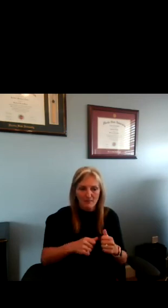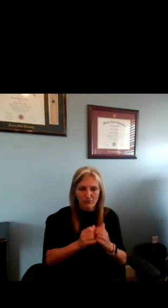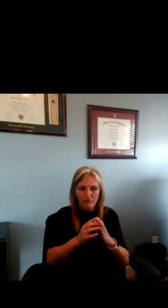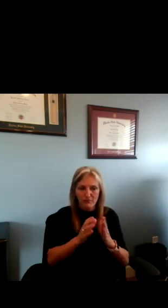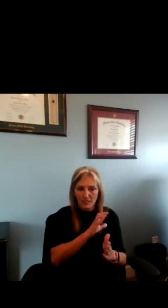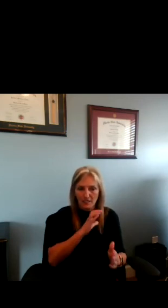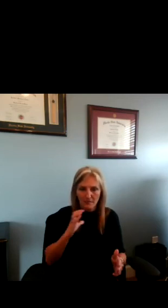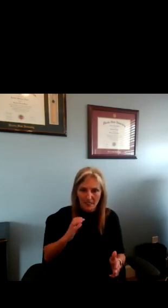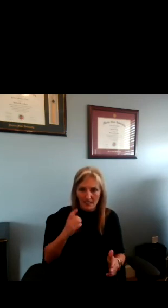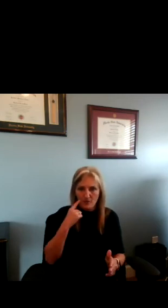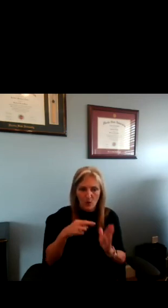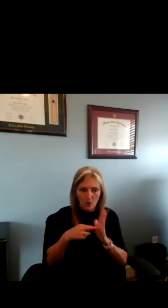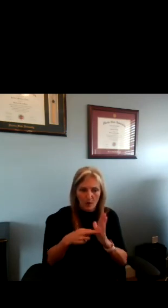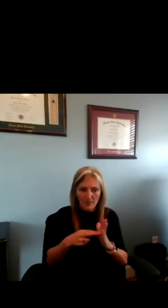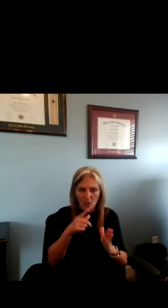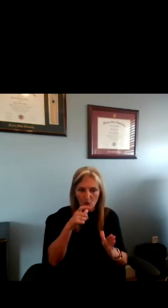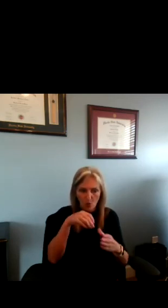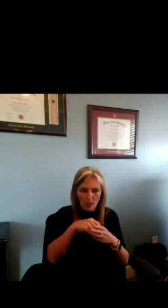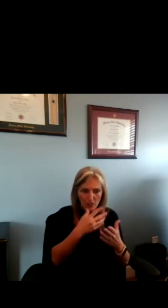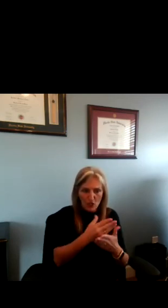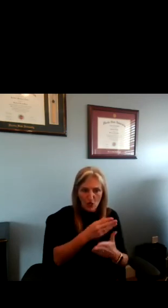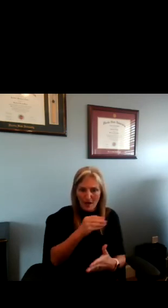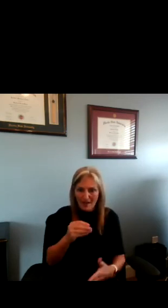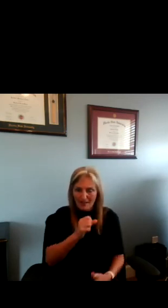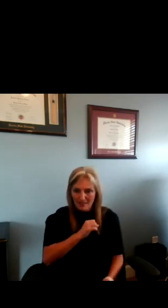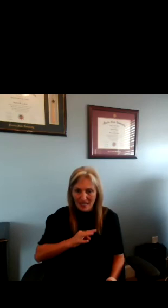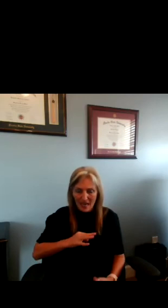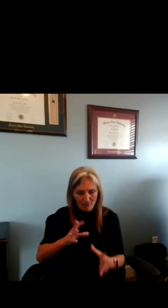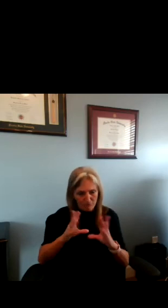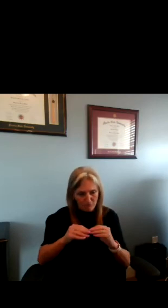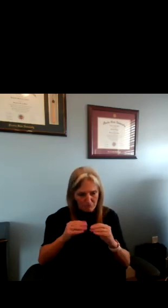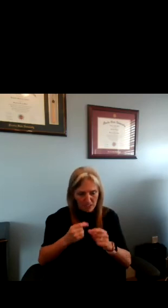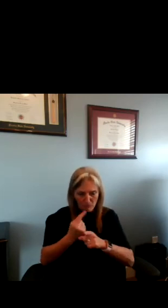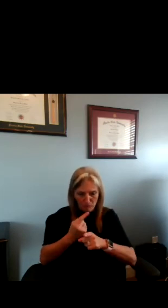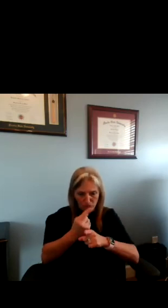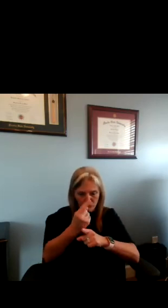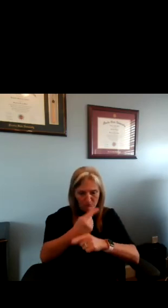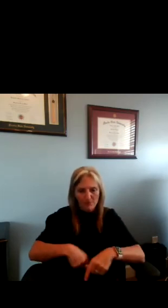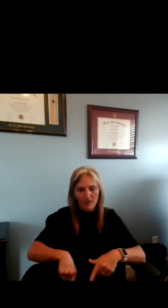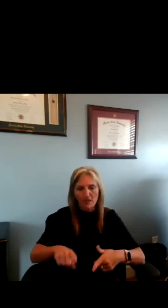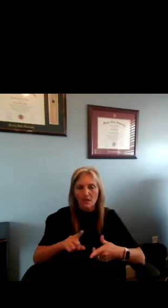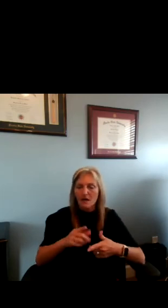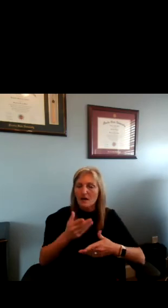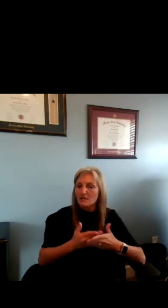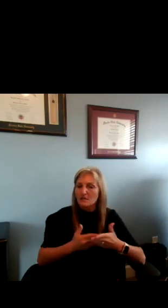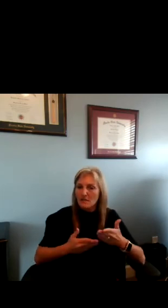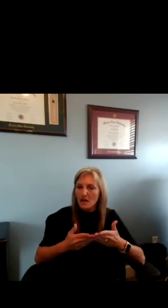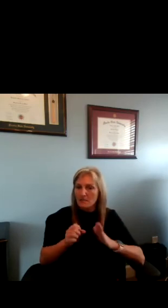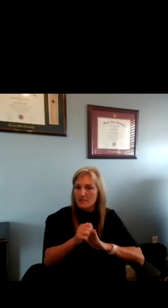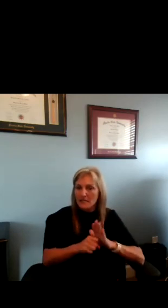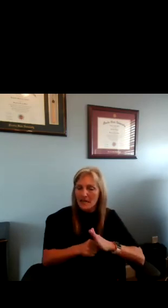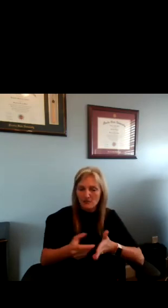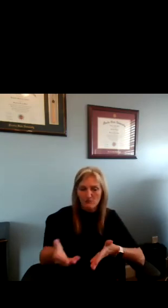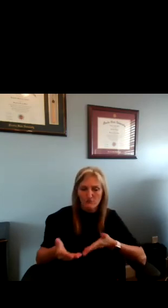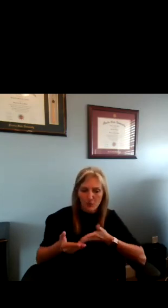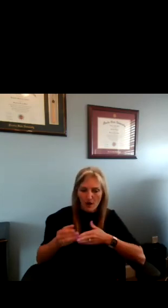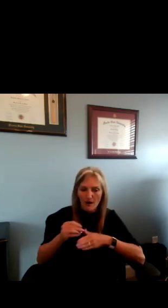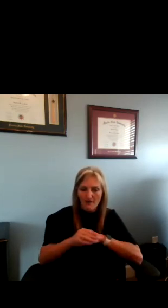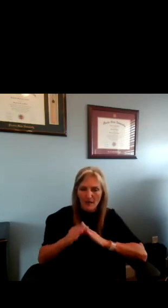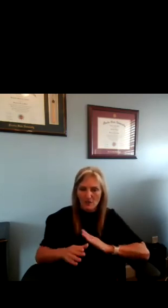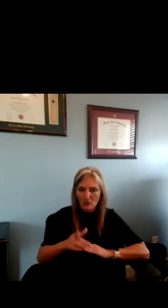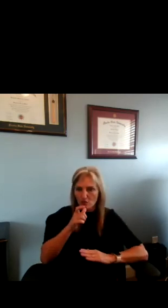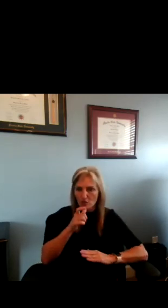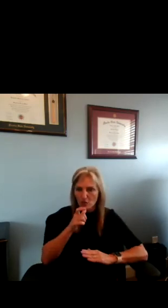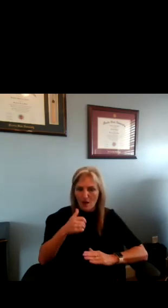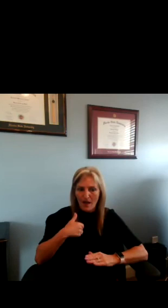are incarcerated or who are staff to meet on a regular basis. Some states have brought on advisors who weigh in on project activities